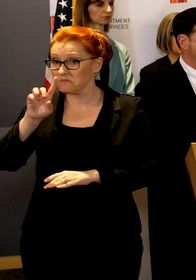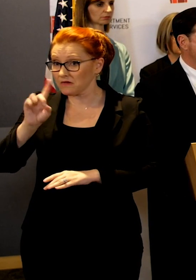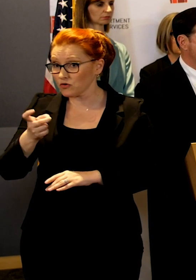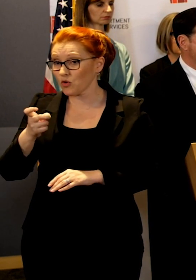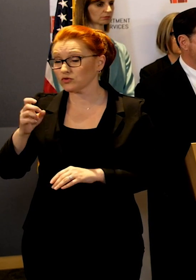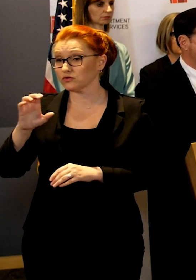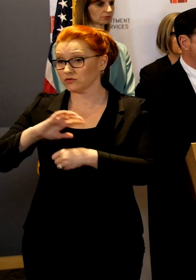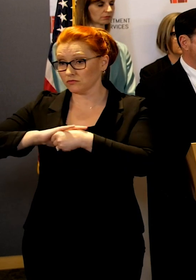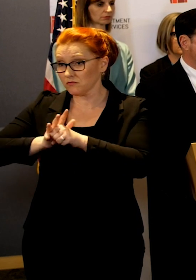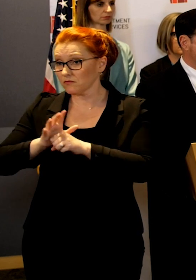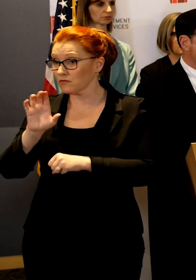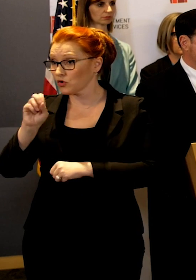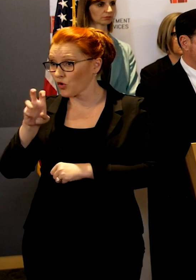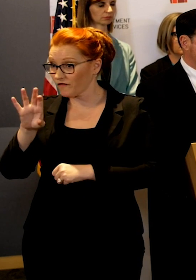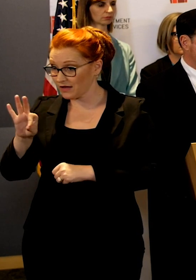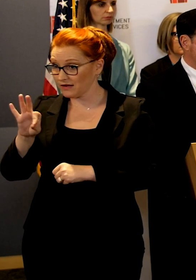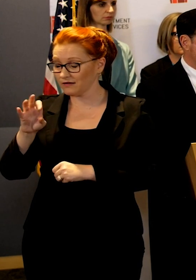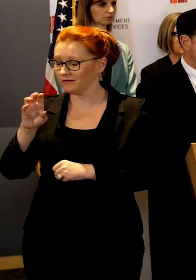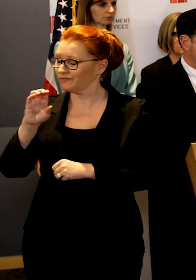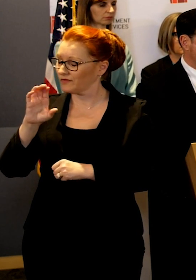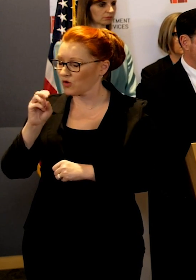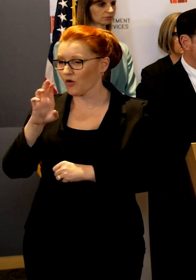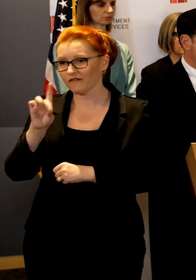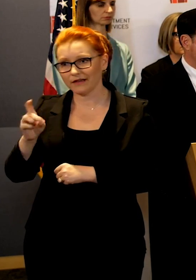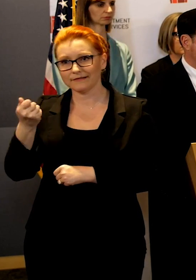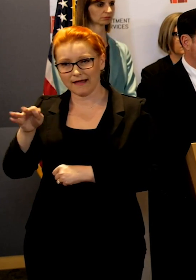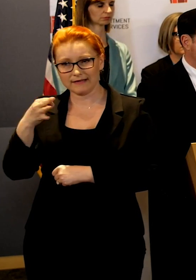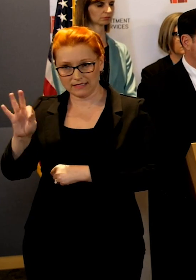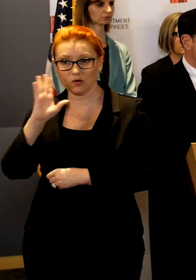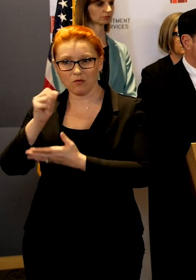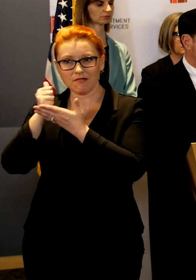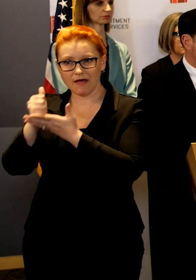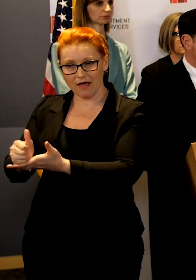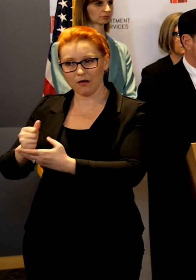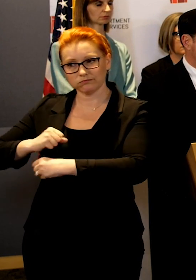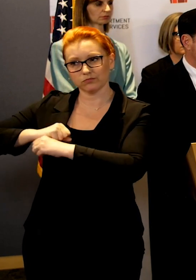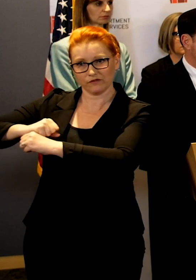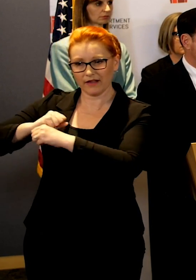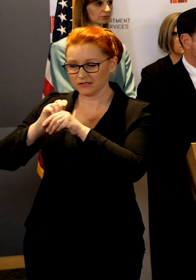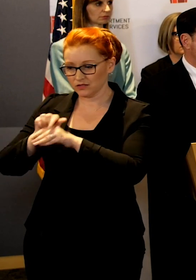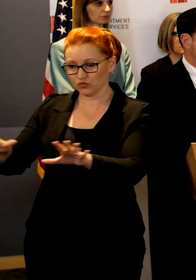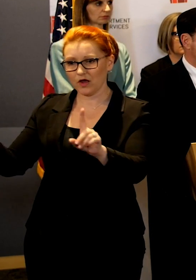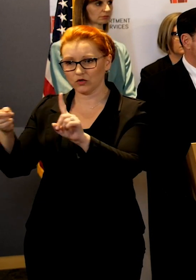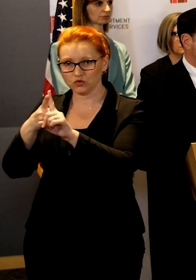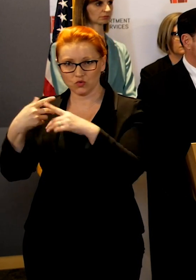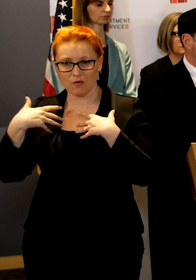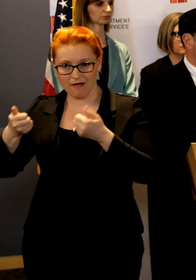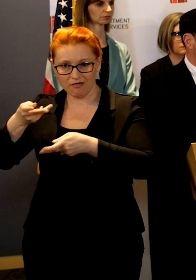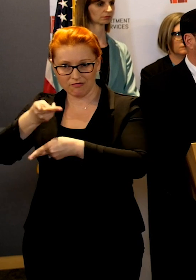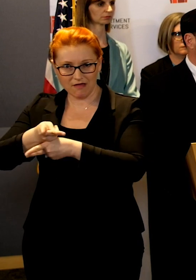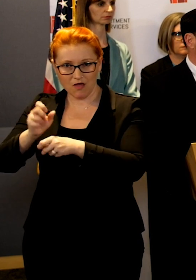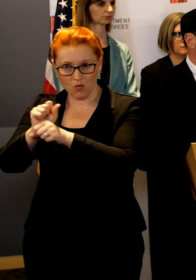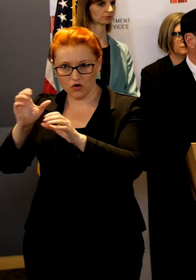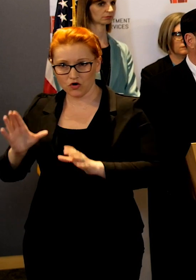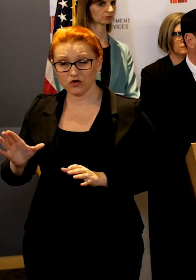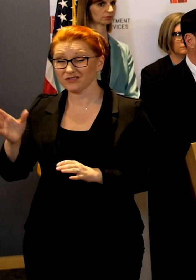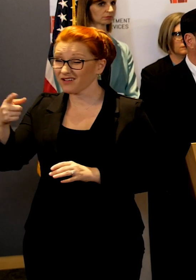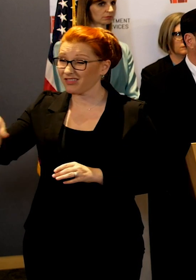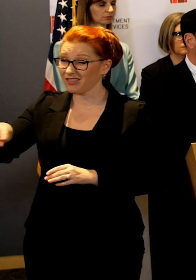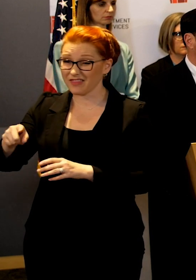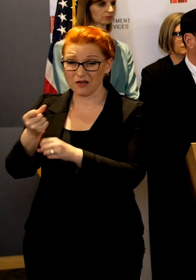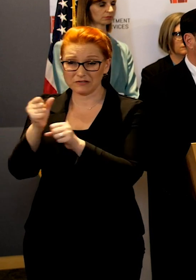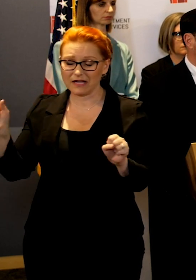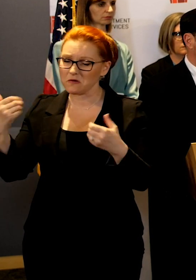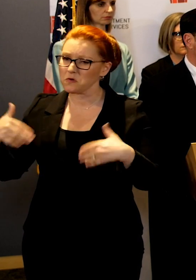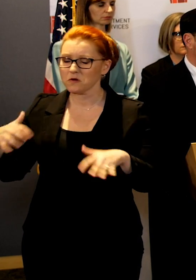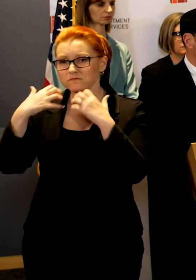COVID-19 will help prevent the spread of the disease to our healthcare workers. Our healthcare workers' safety is of primary importance so that